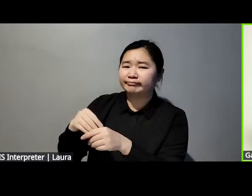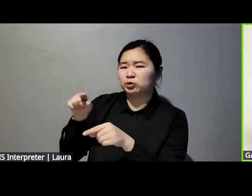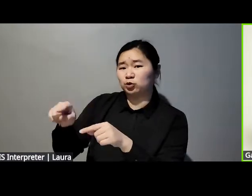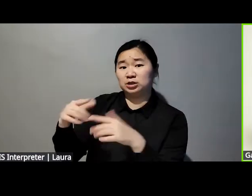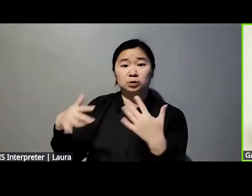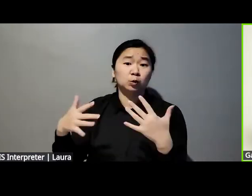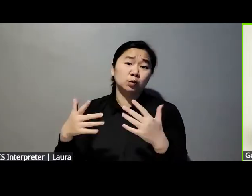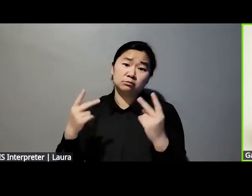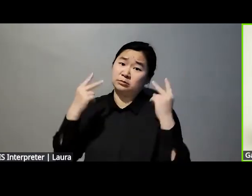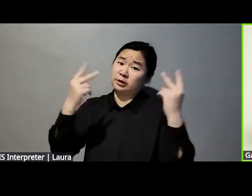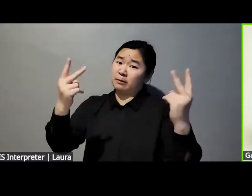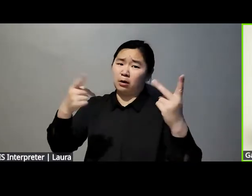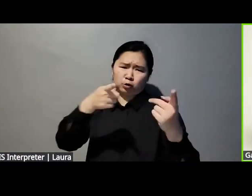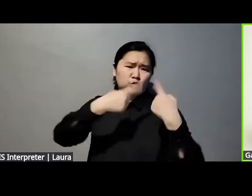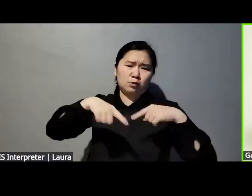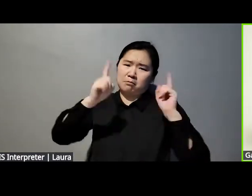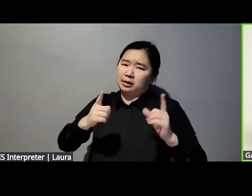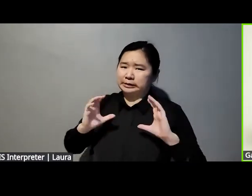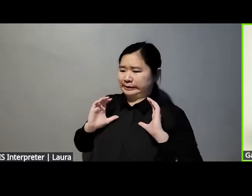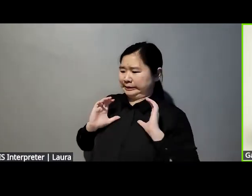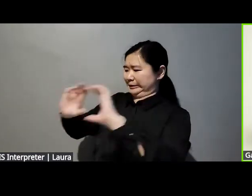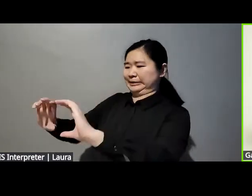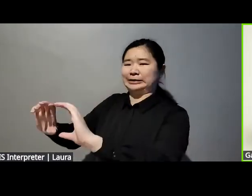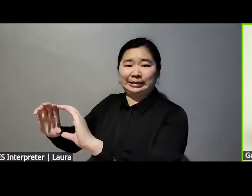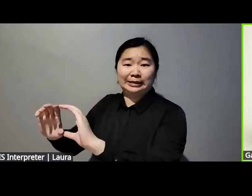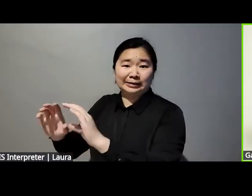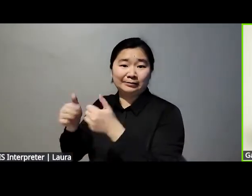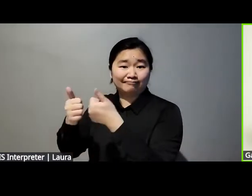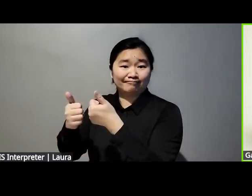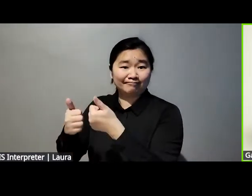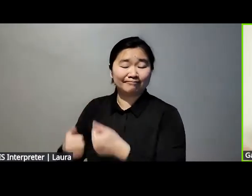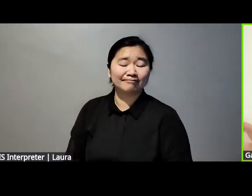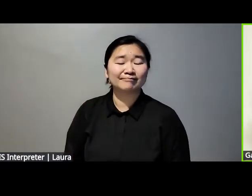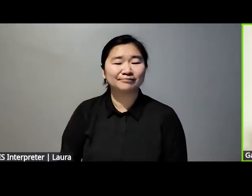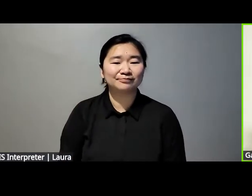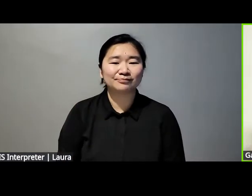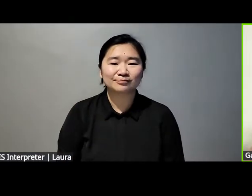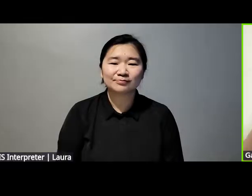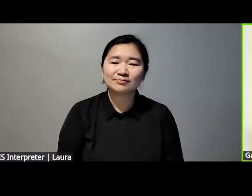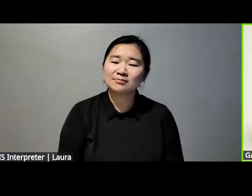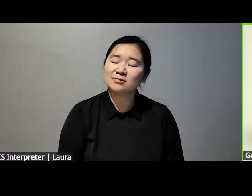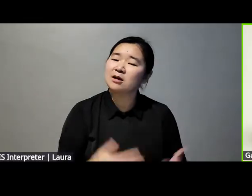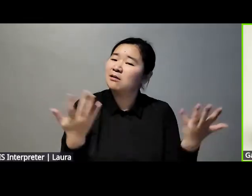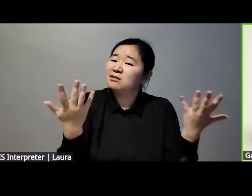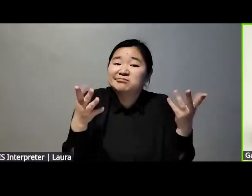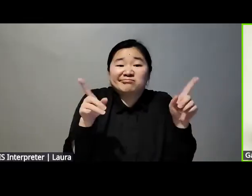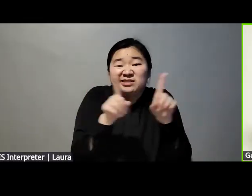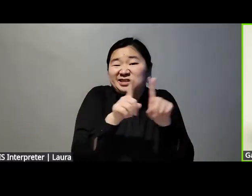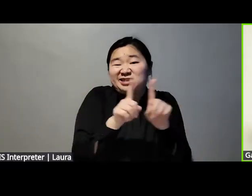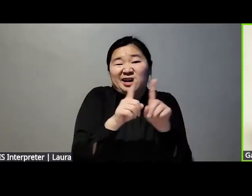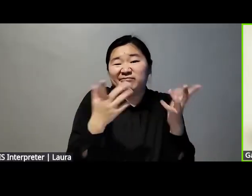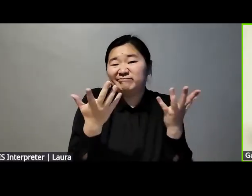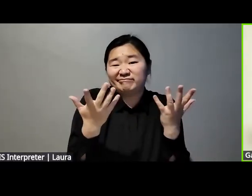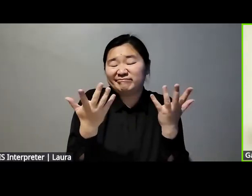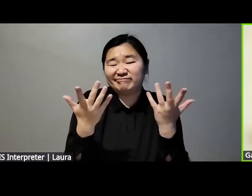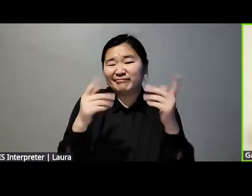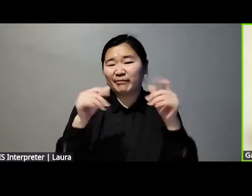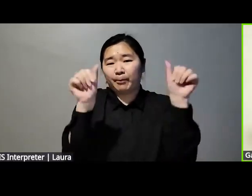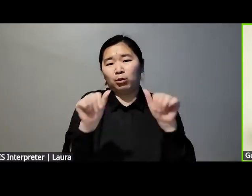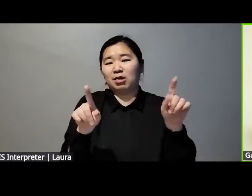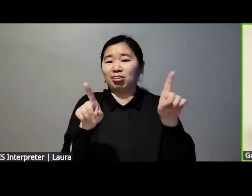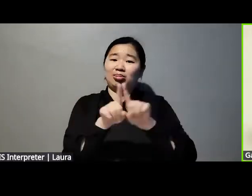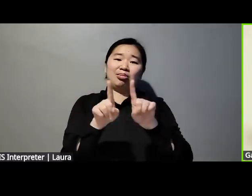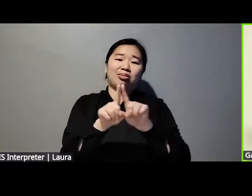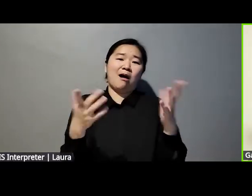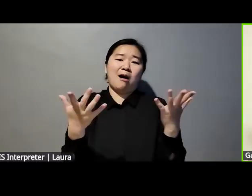But the one that I'm talking about is that it shows OPD leadership does not just happen automatically, and it